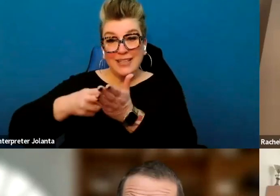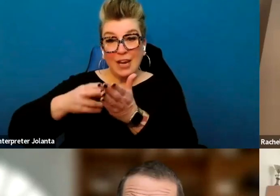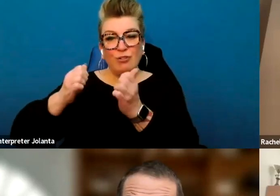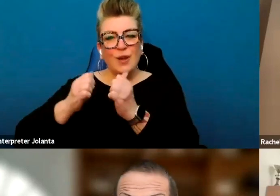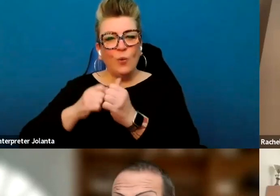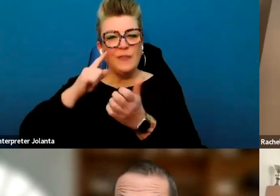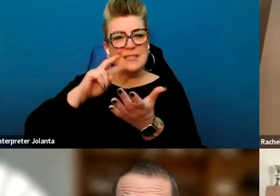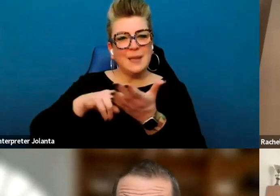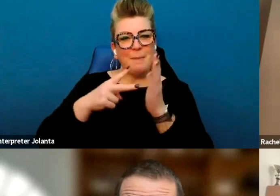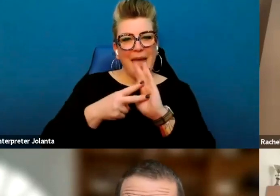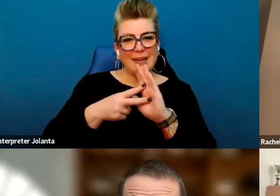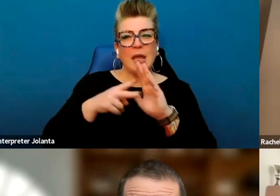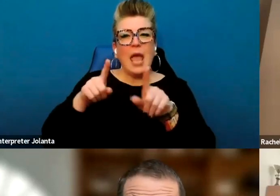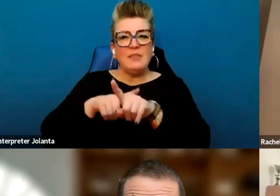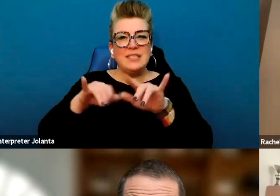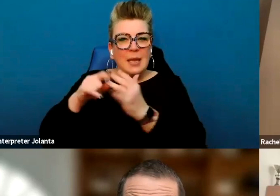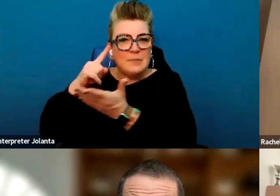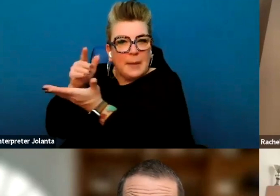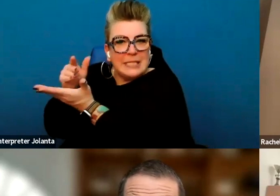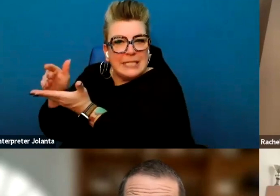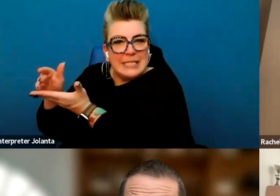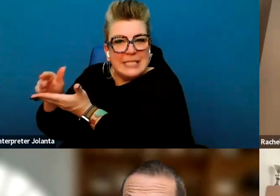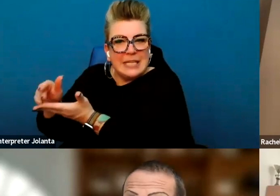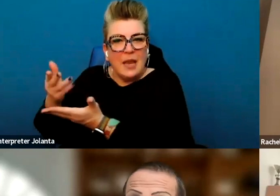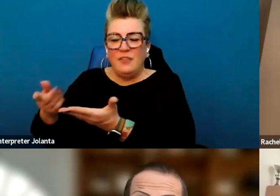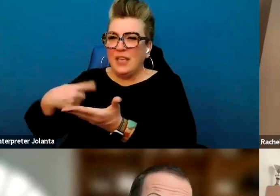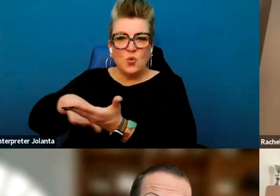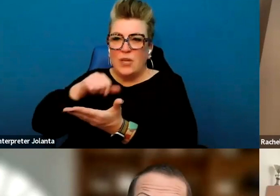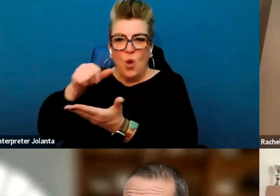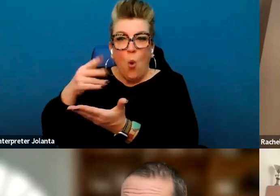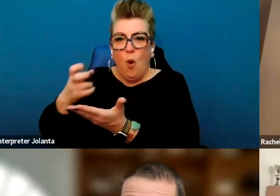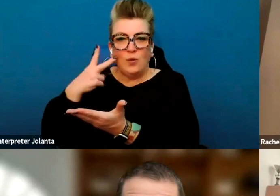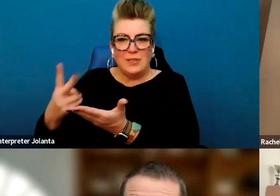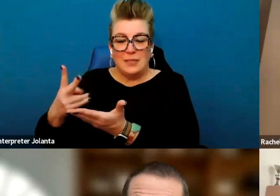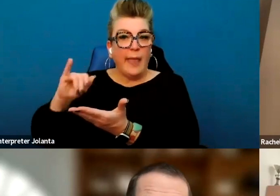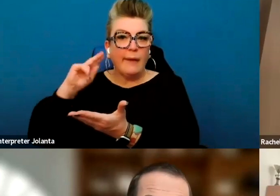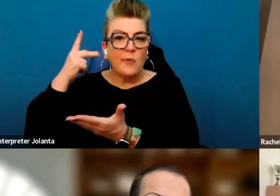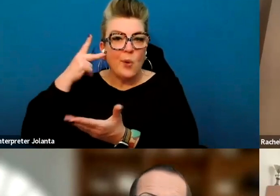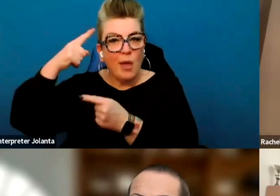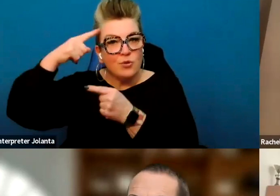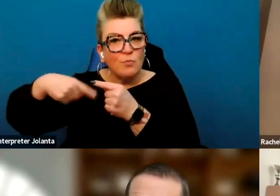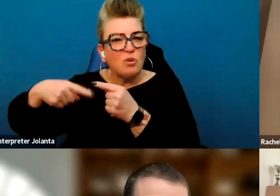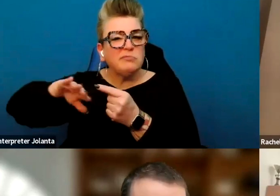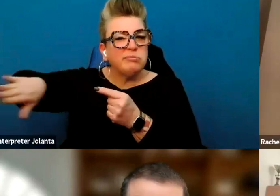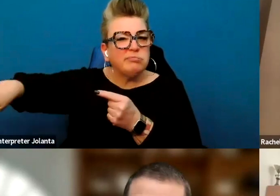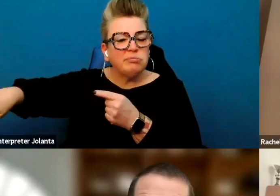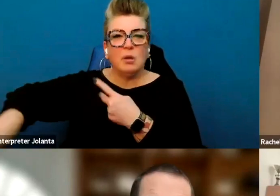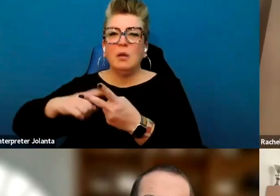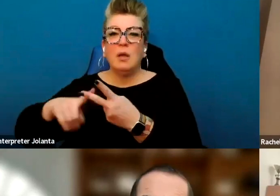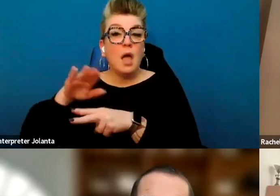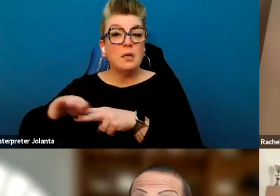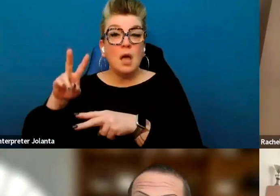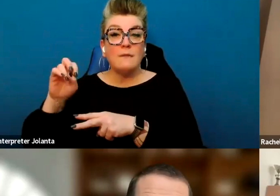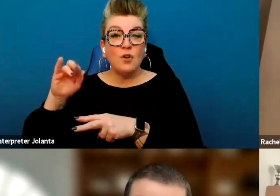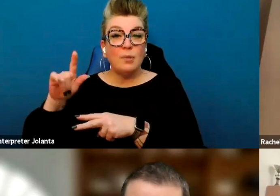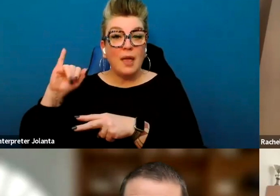semantic measures while controlling for other things that we're not interested in, like phonological processing, nonverbal IQ,